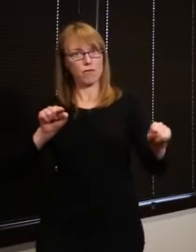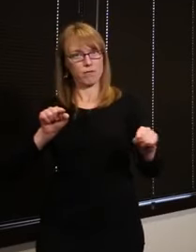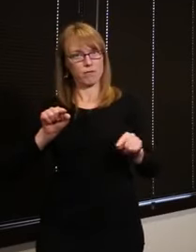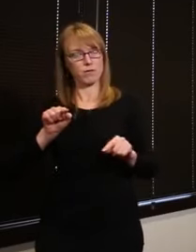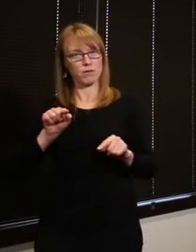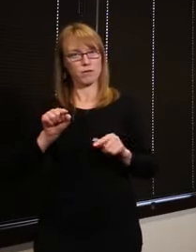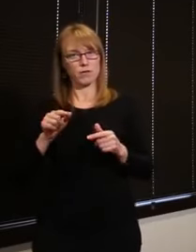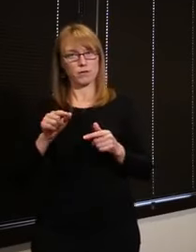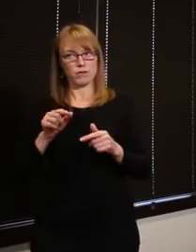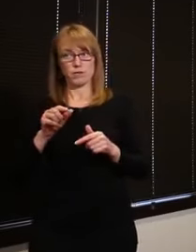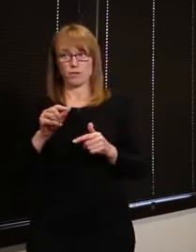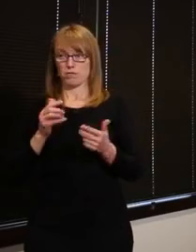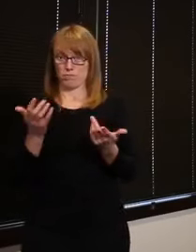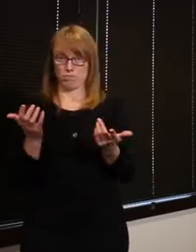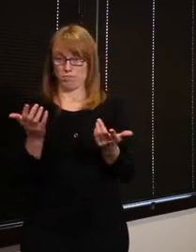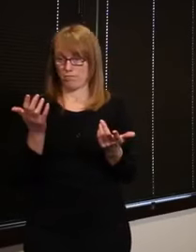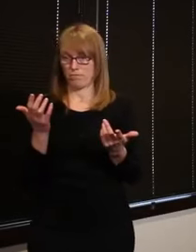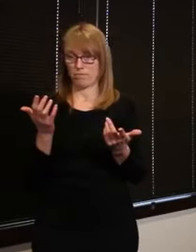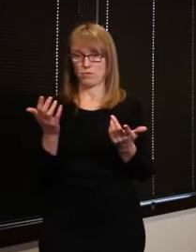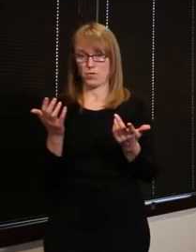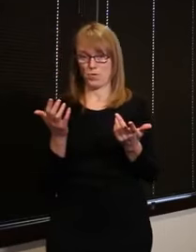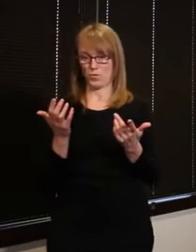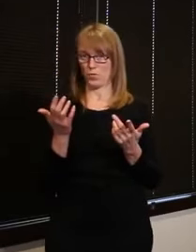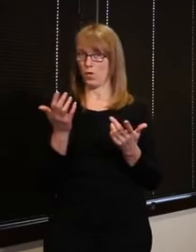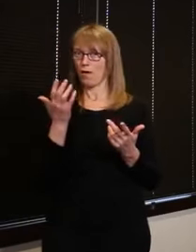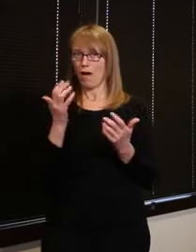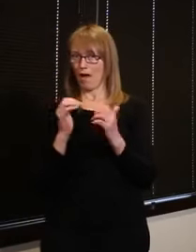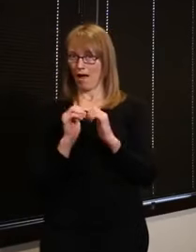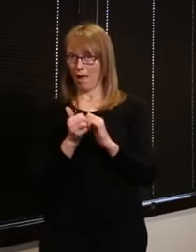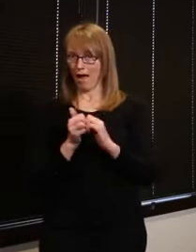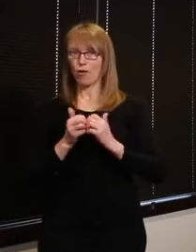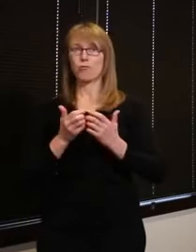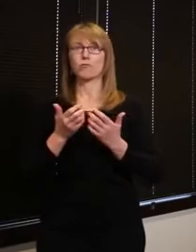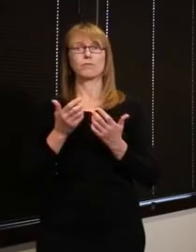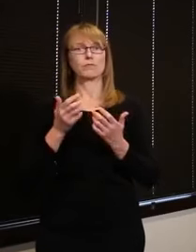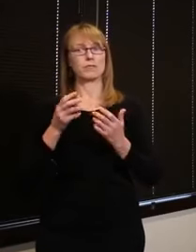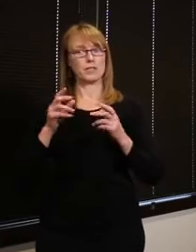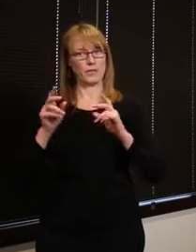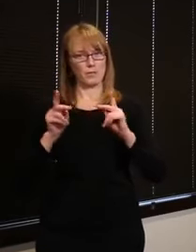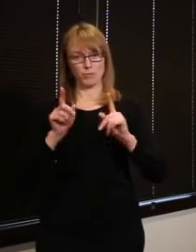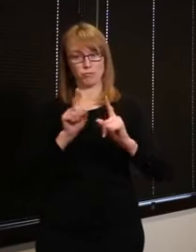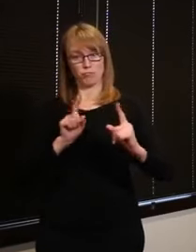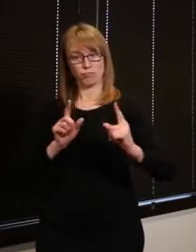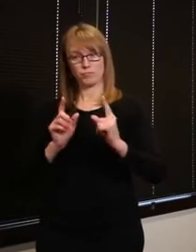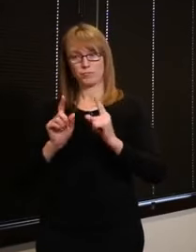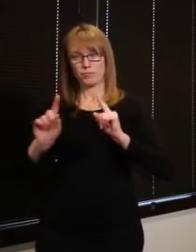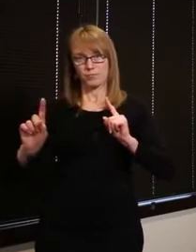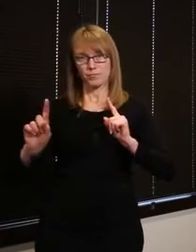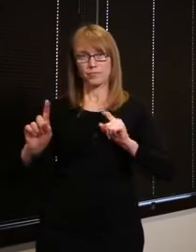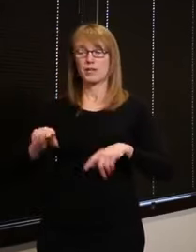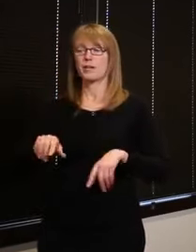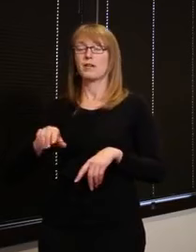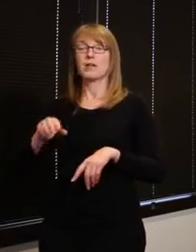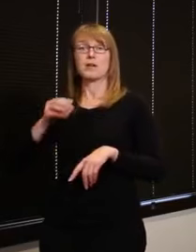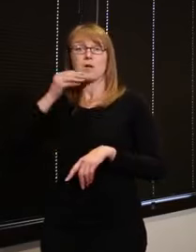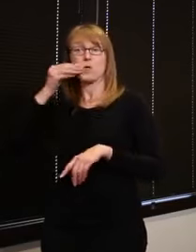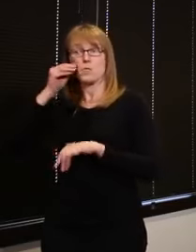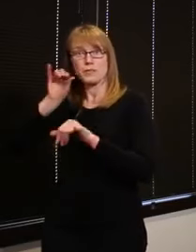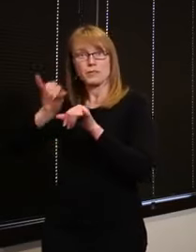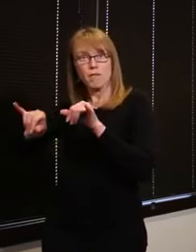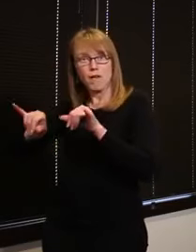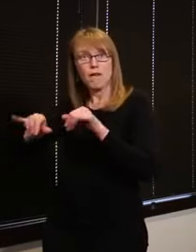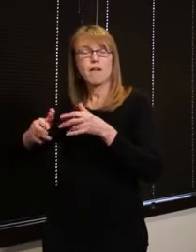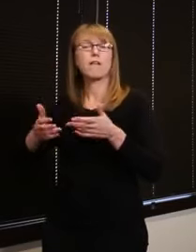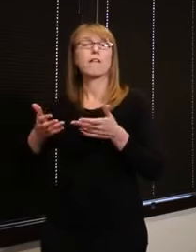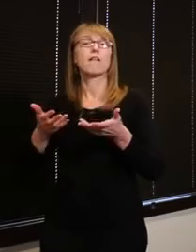that is attributed to all of those social distancing, shelter in place, all of those other things that we've been practicing. What we